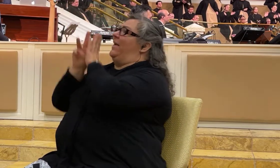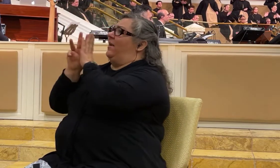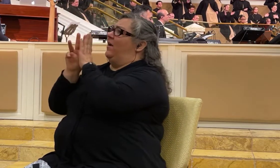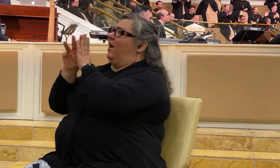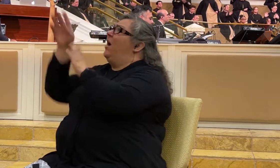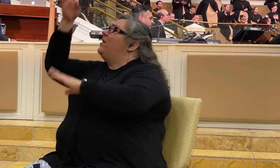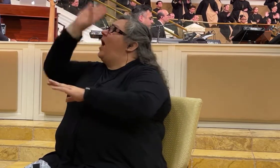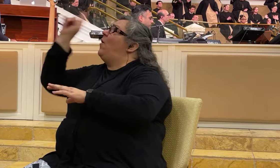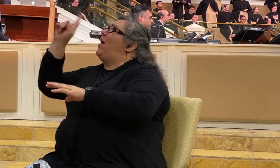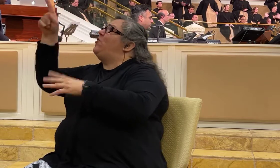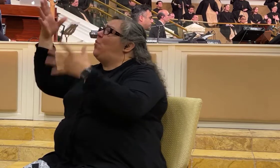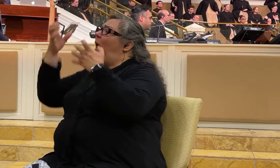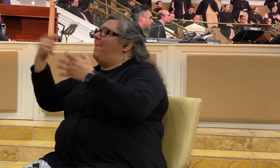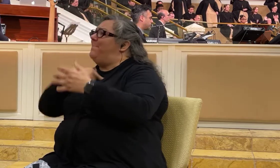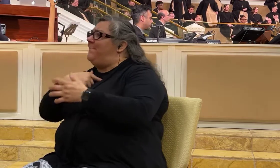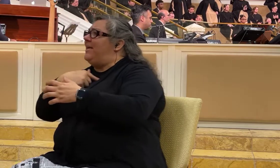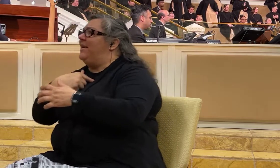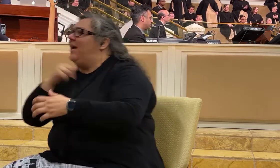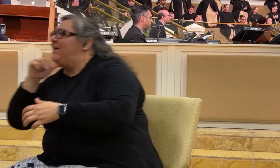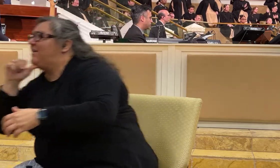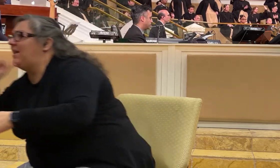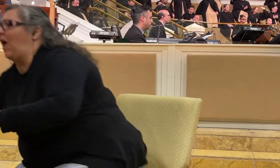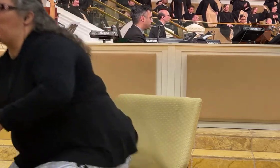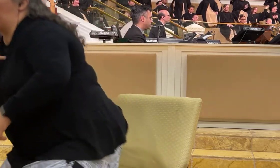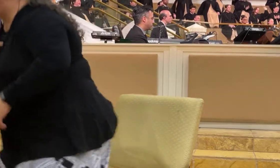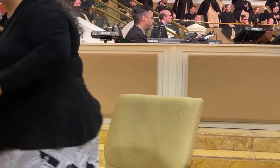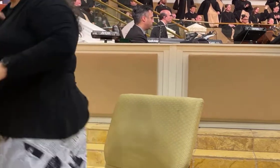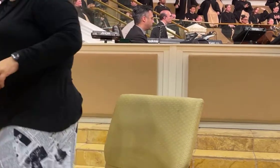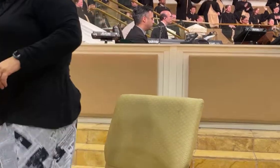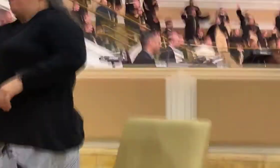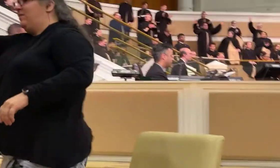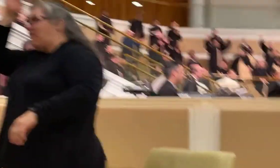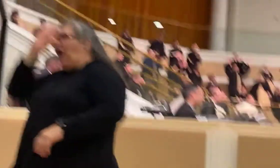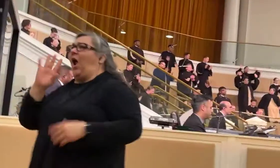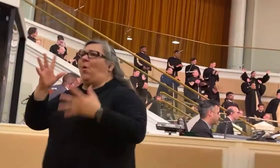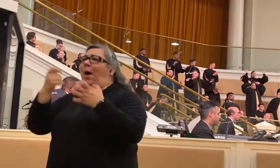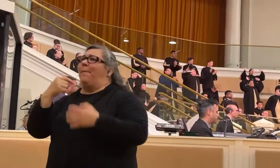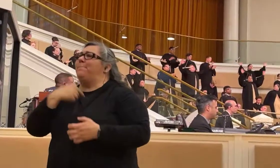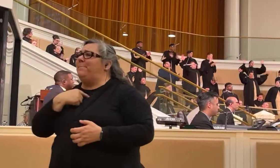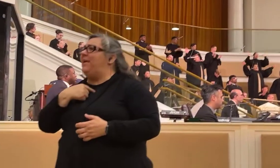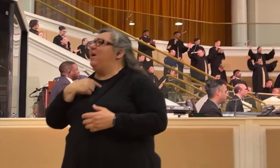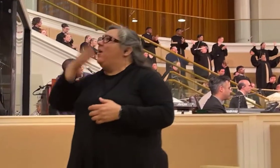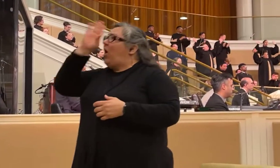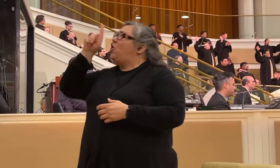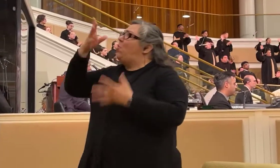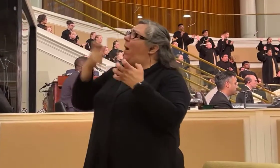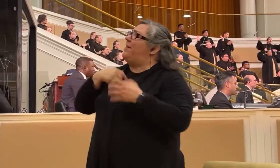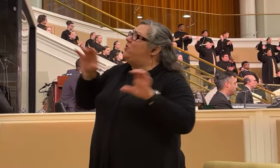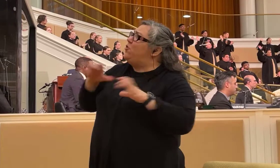God want me? Not where the world will be down there. Where does God want me? And what does God want me to do?